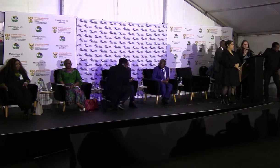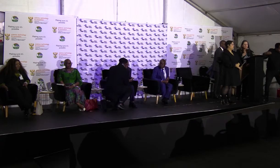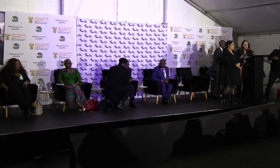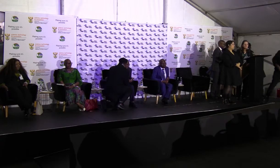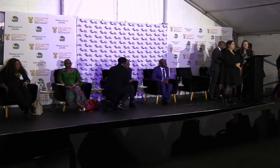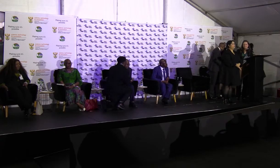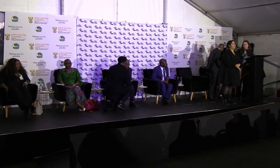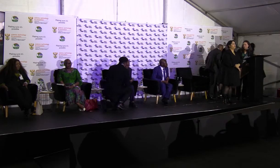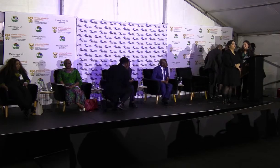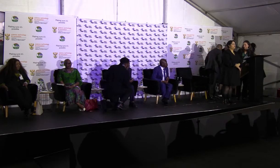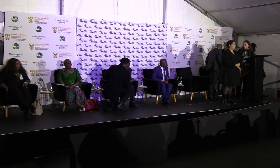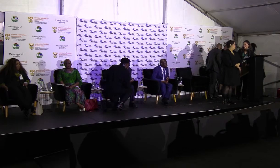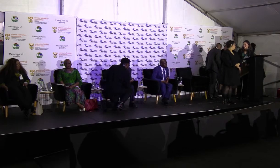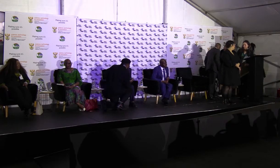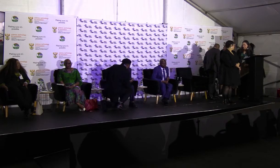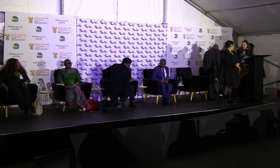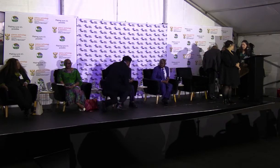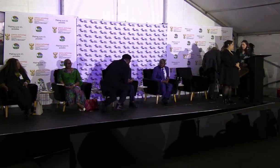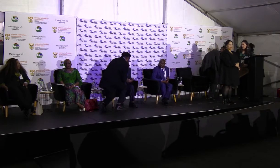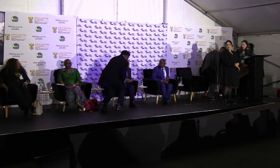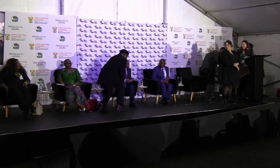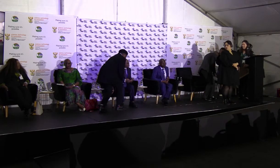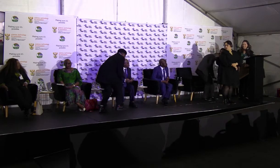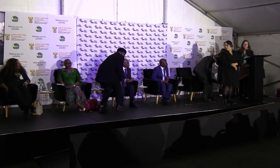All right.